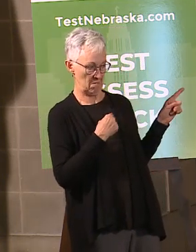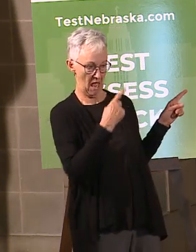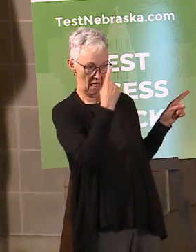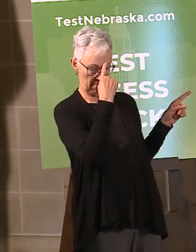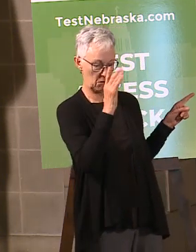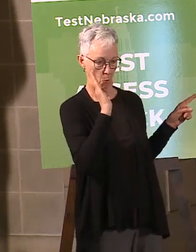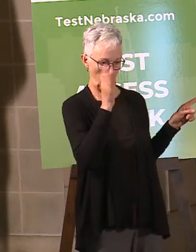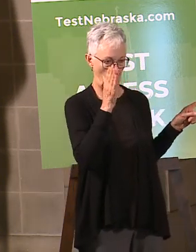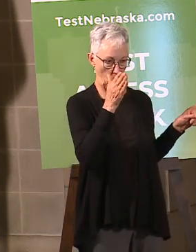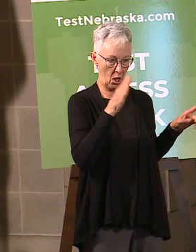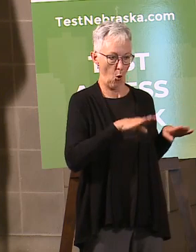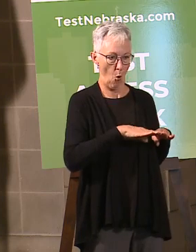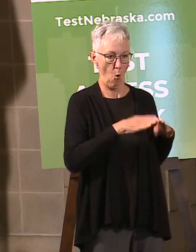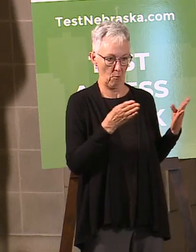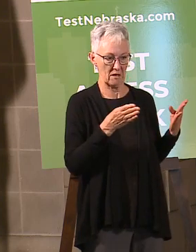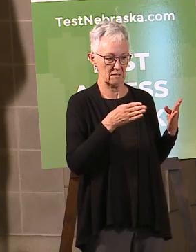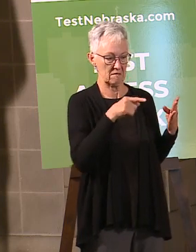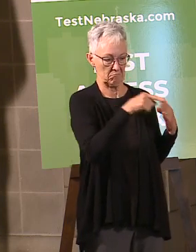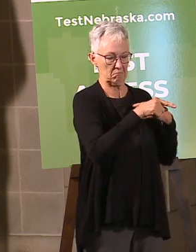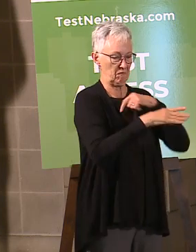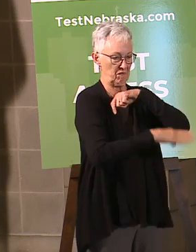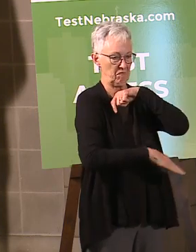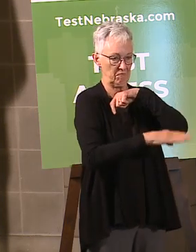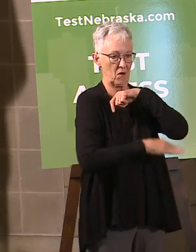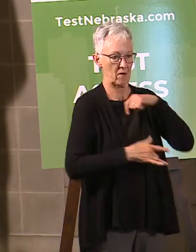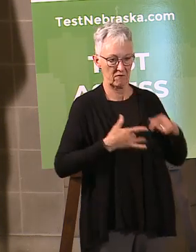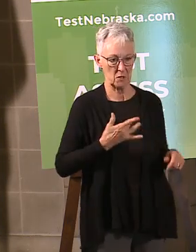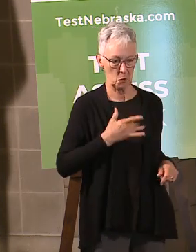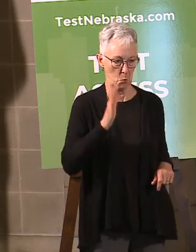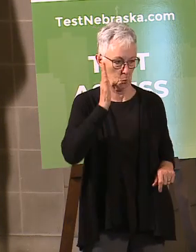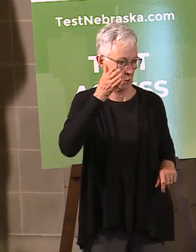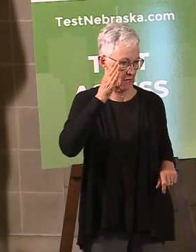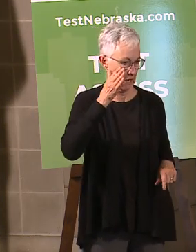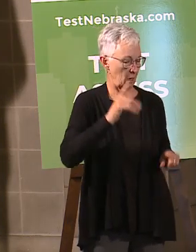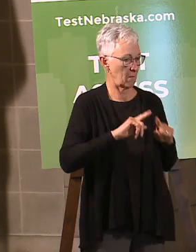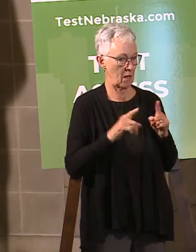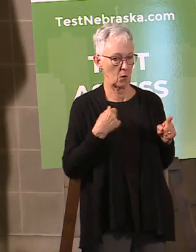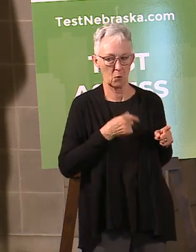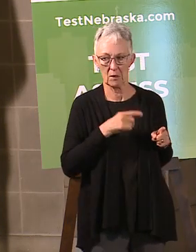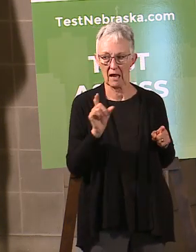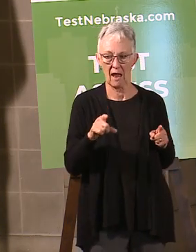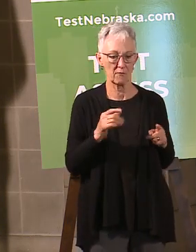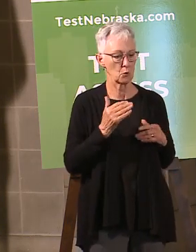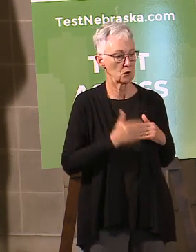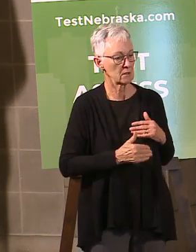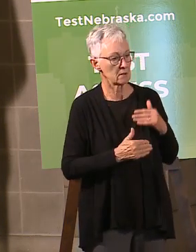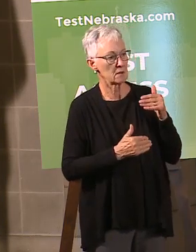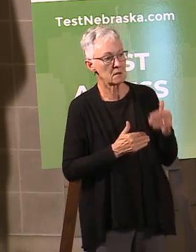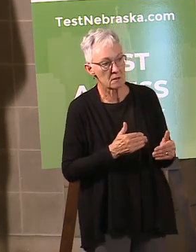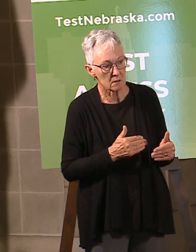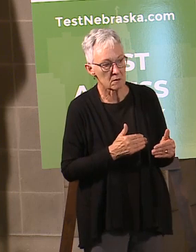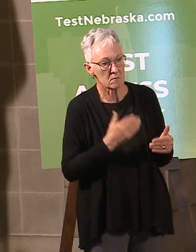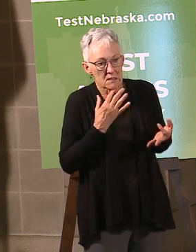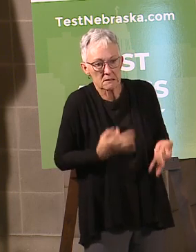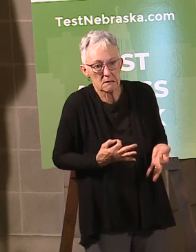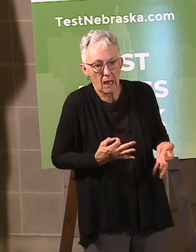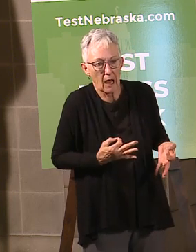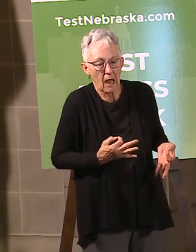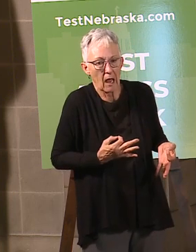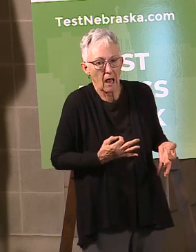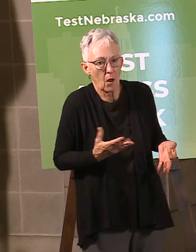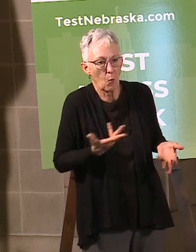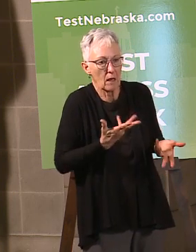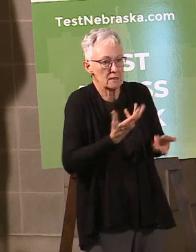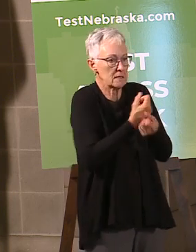but again, we're taking this a step at a time. We want to take this a step at a time so that we can find that right speed. So that's what we're going to be doing